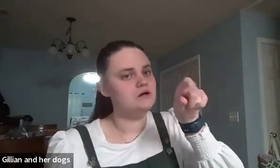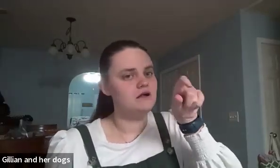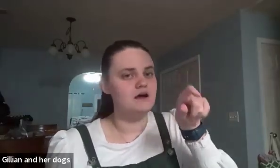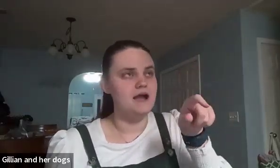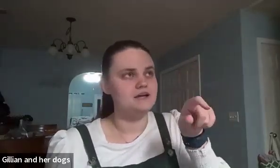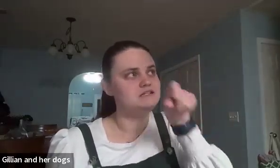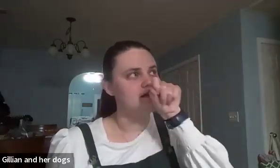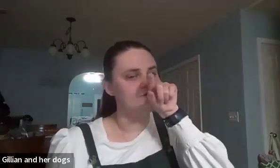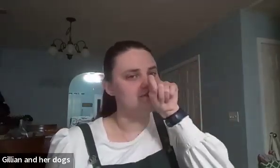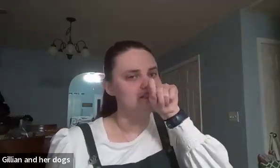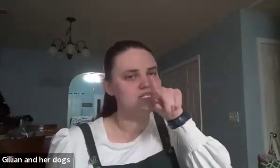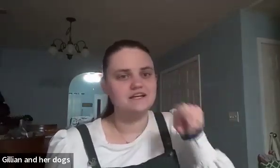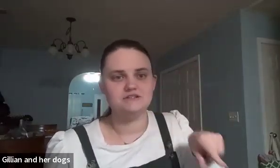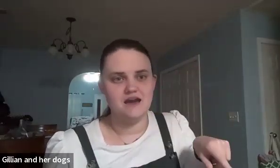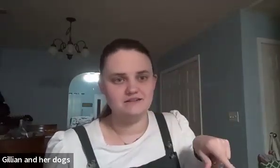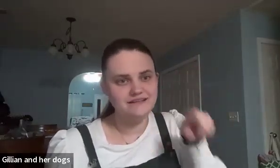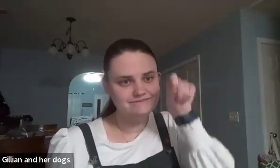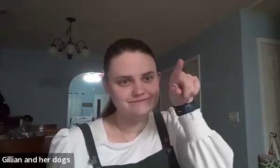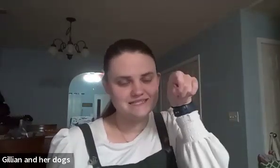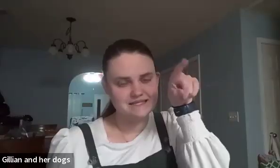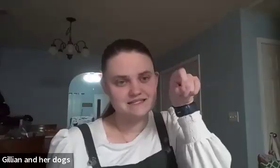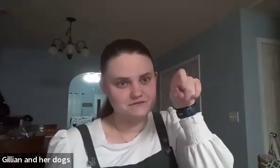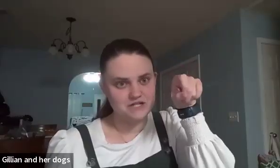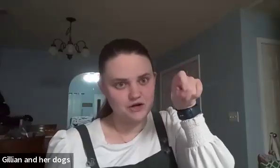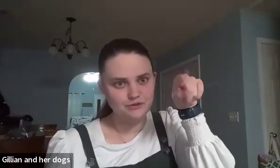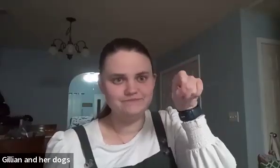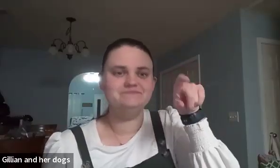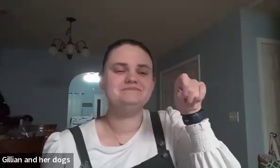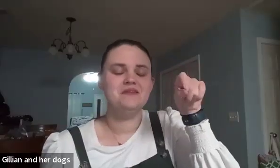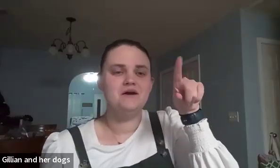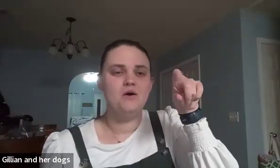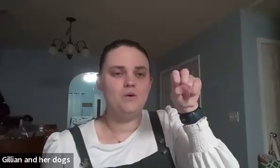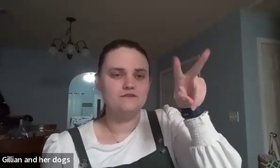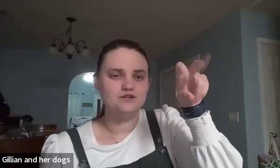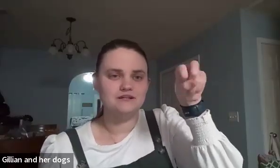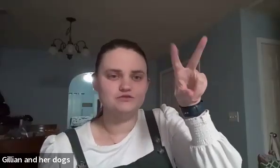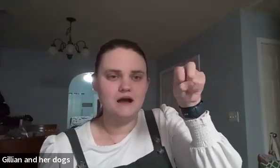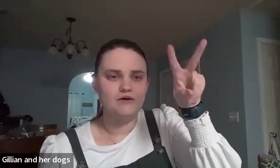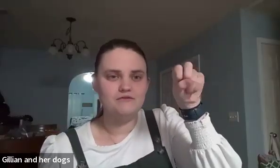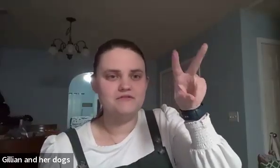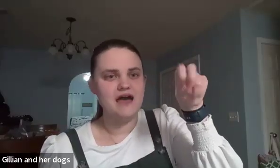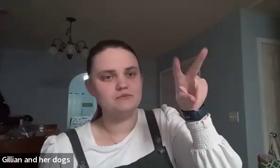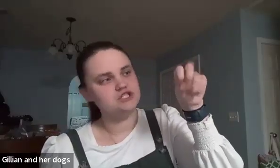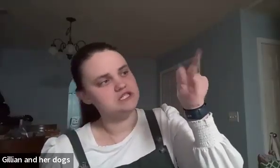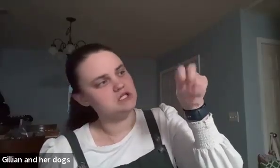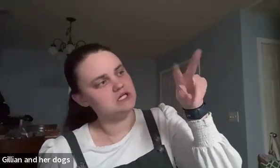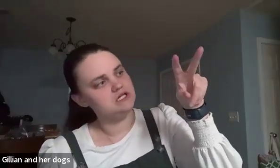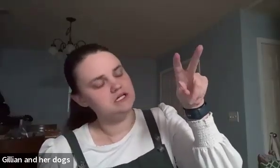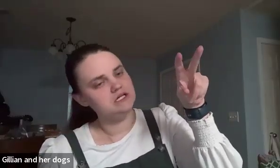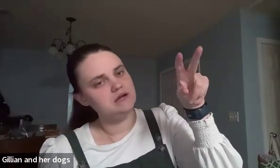look actually like you're snitching, like you're tattling, because that's the sign for tattle. Or if you're doing 12, that would just look, it